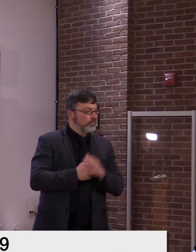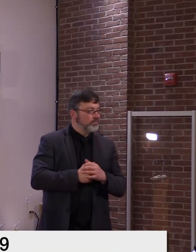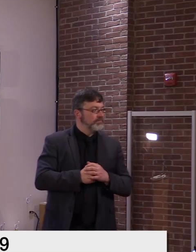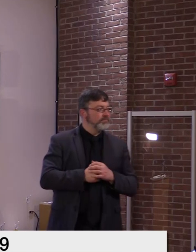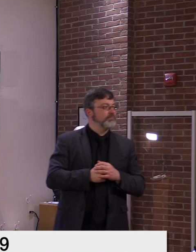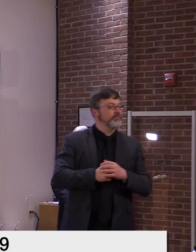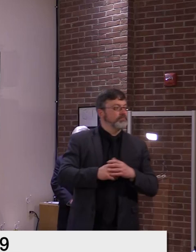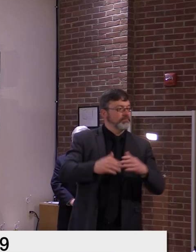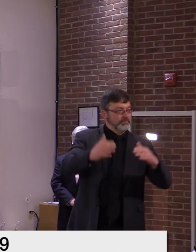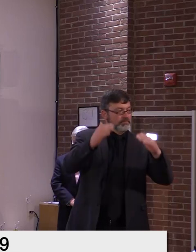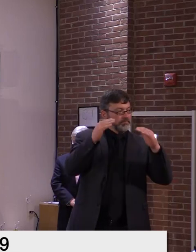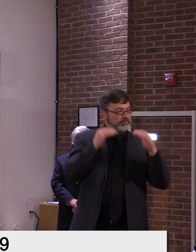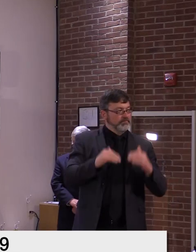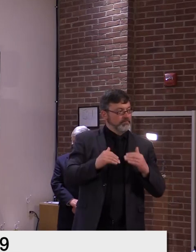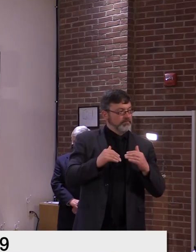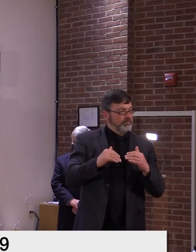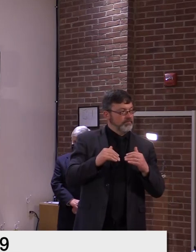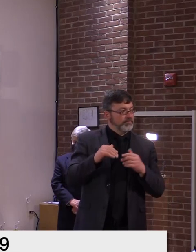Derek, 7 days.